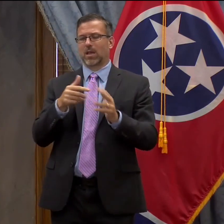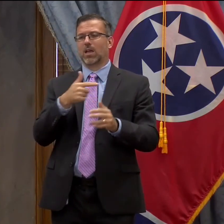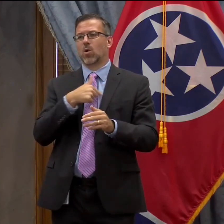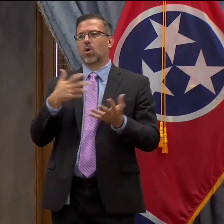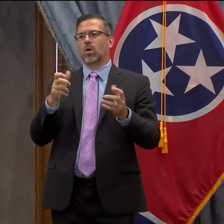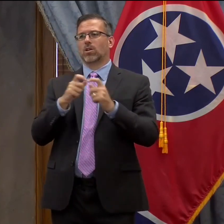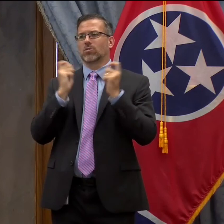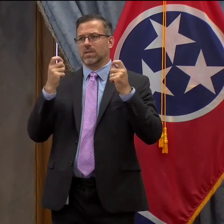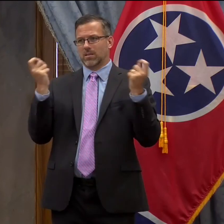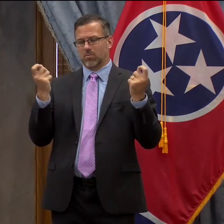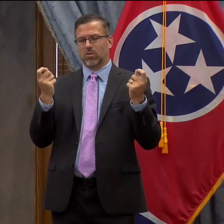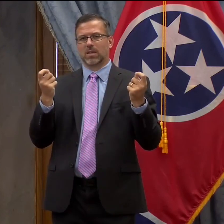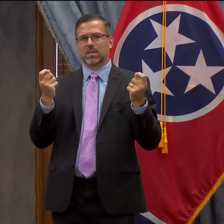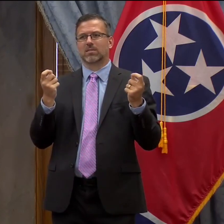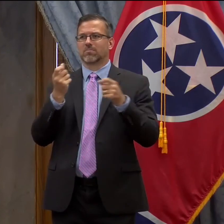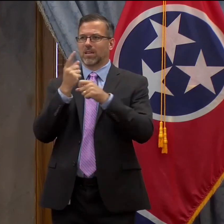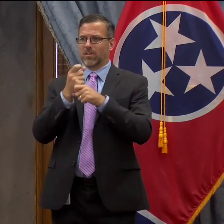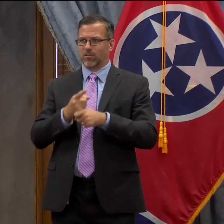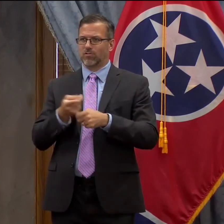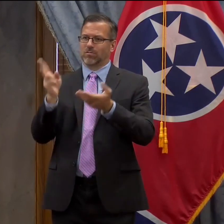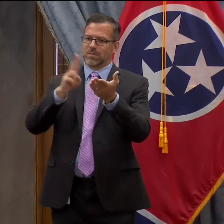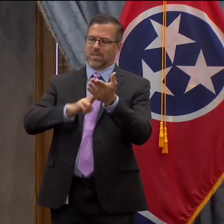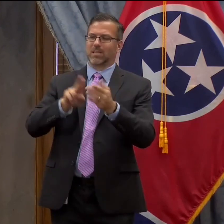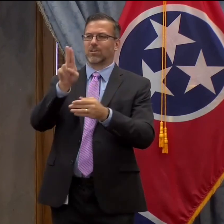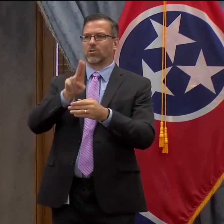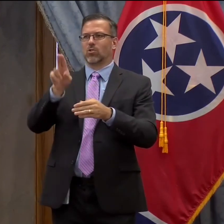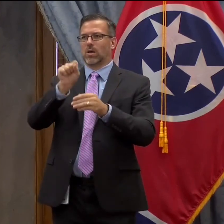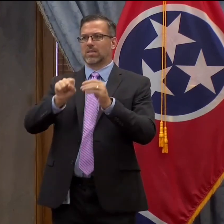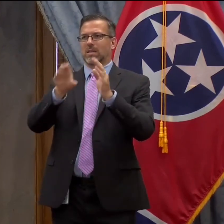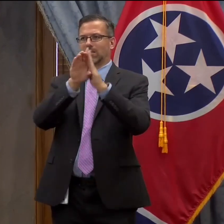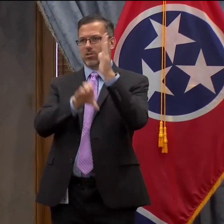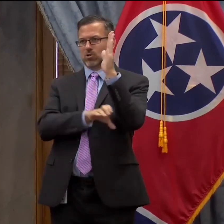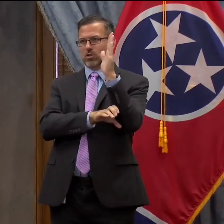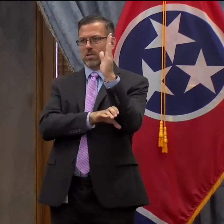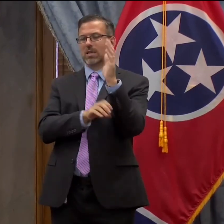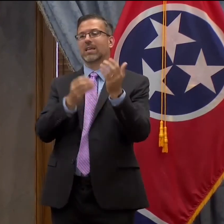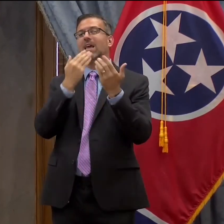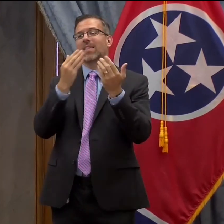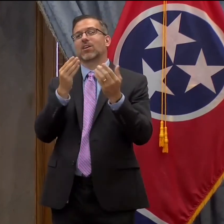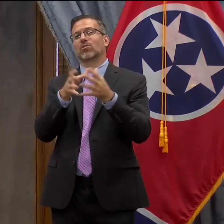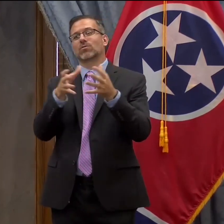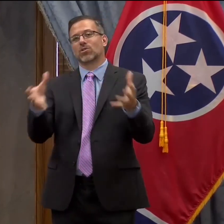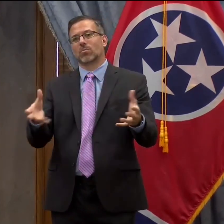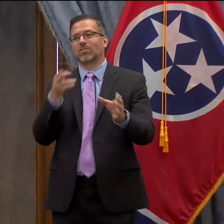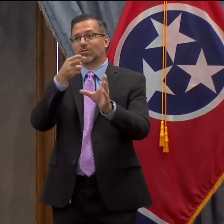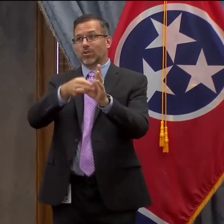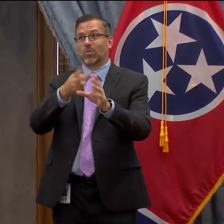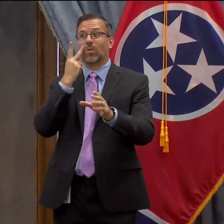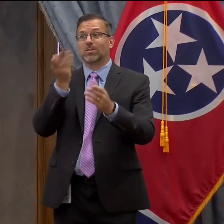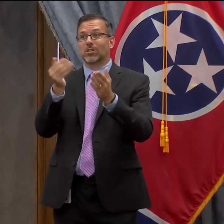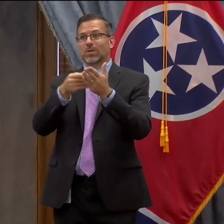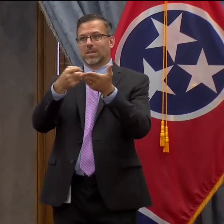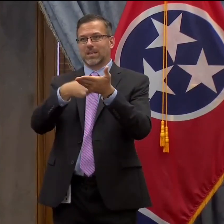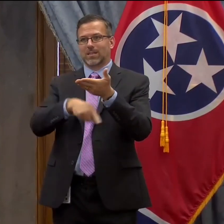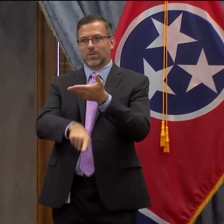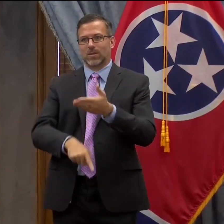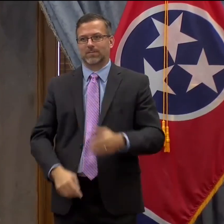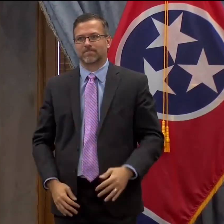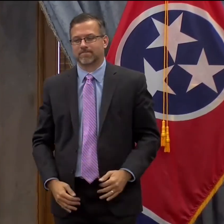celebrate the anniversary of our United States Constitution. Thank you all for joining. We will see you again next week.